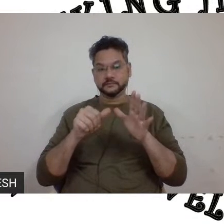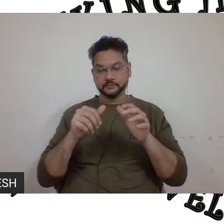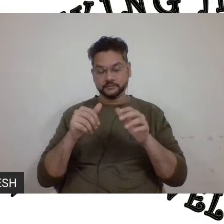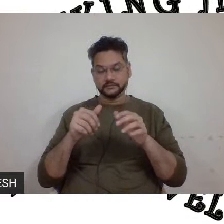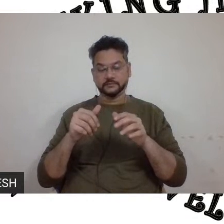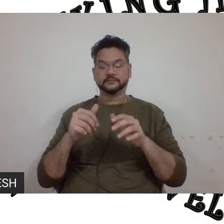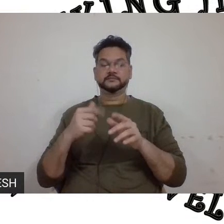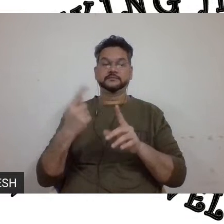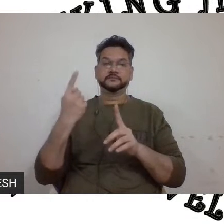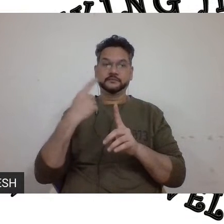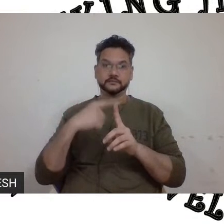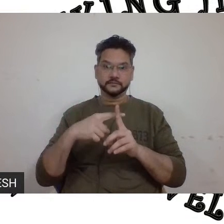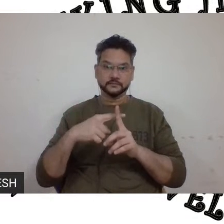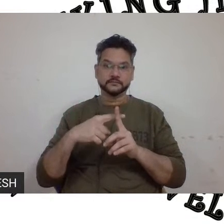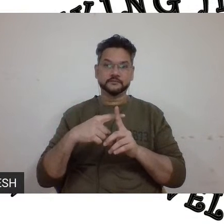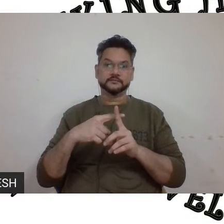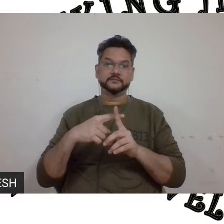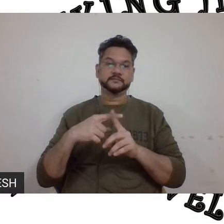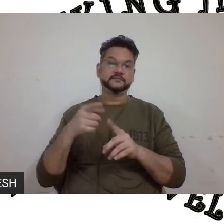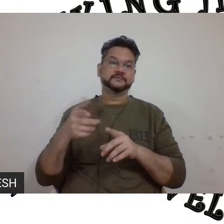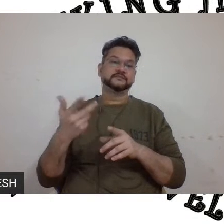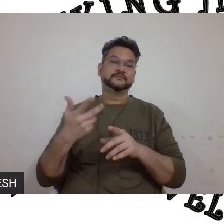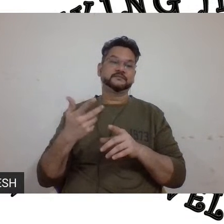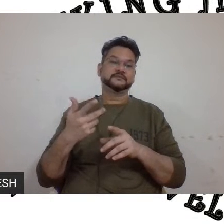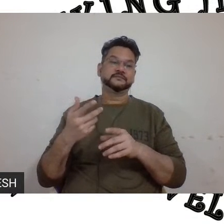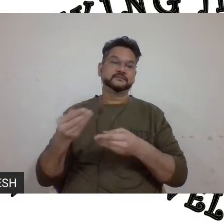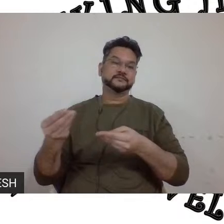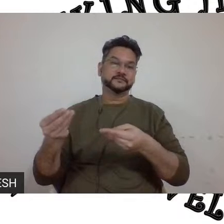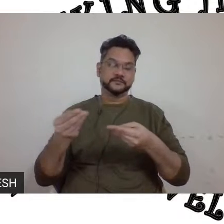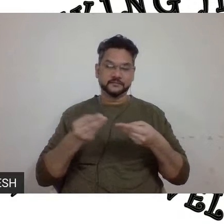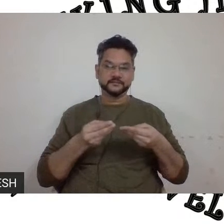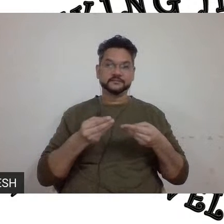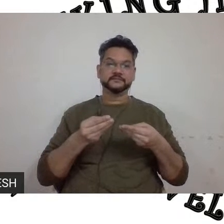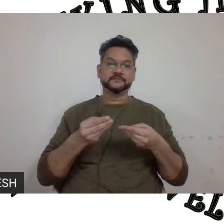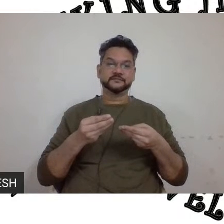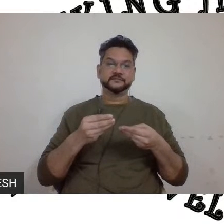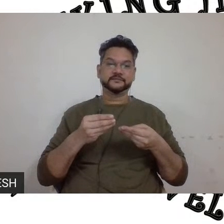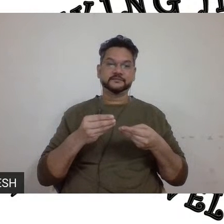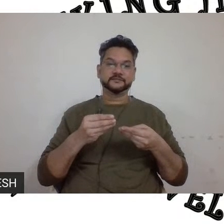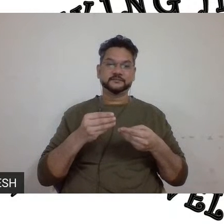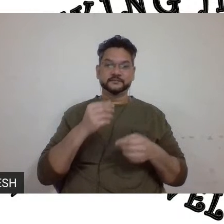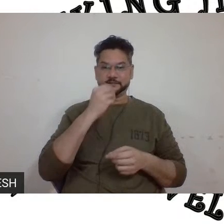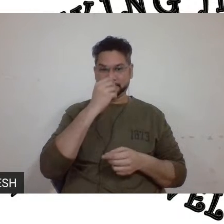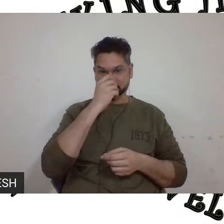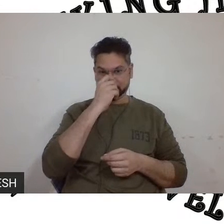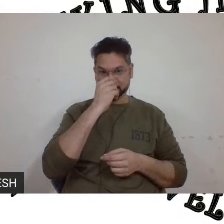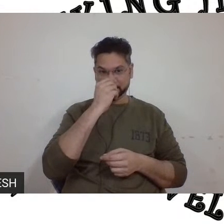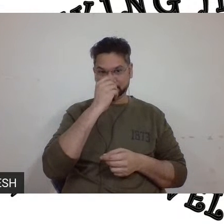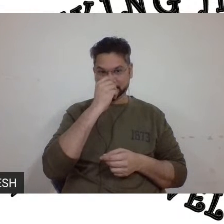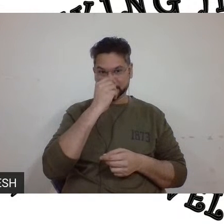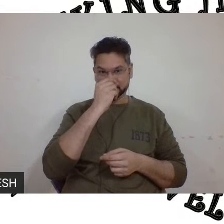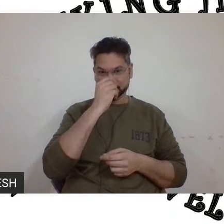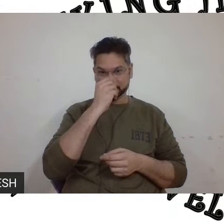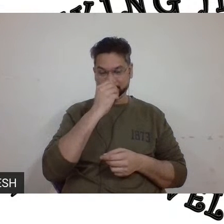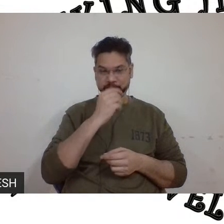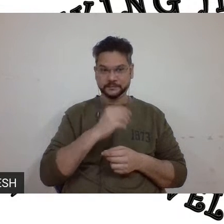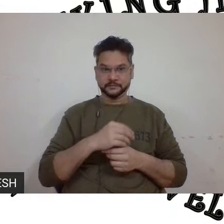for providing the utmost the